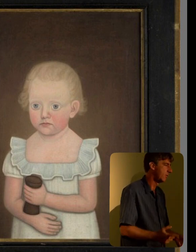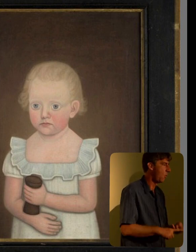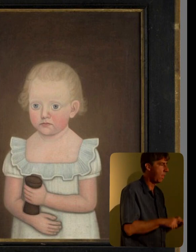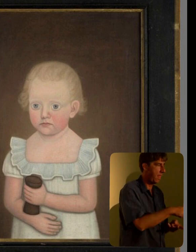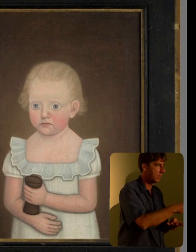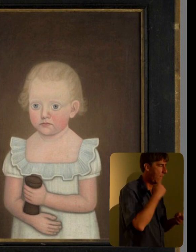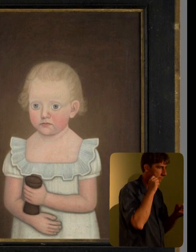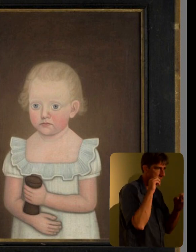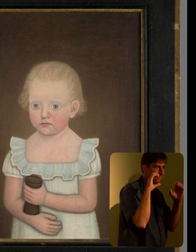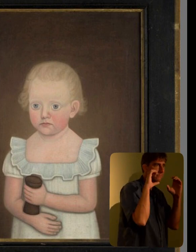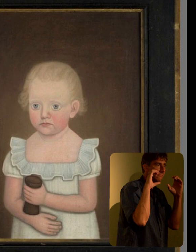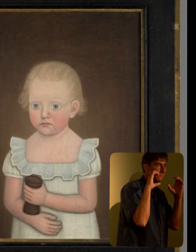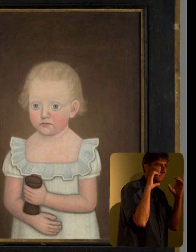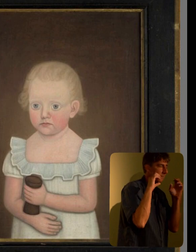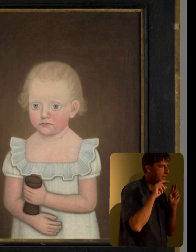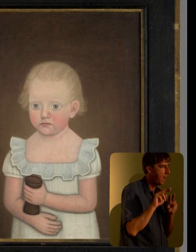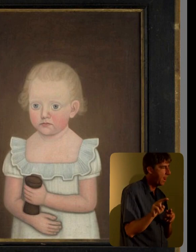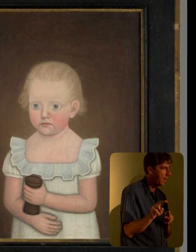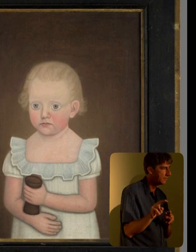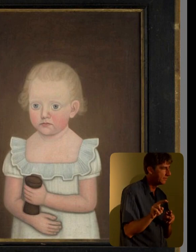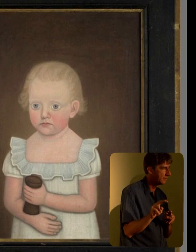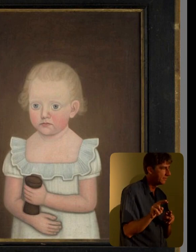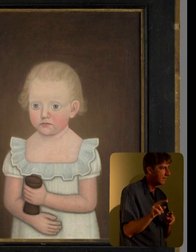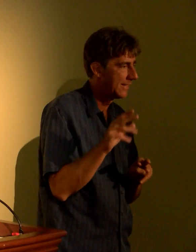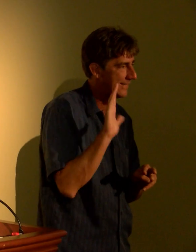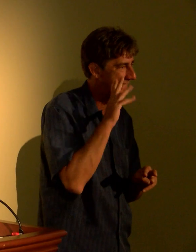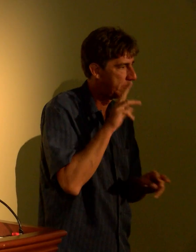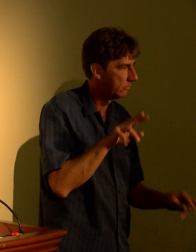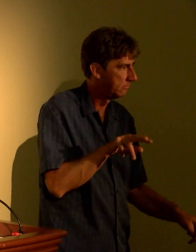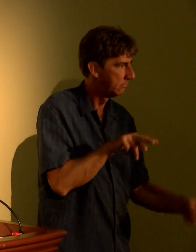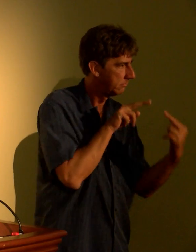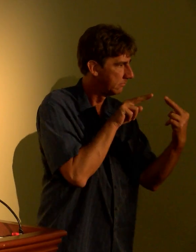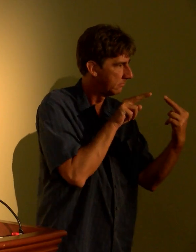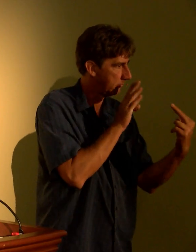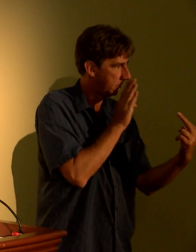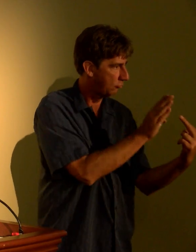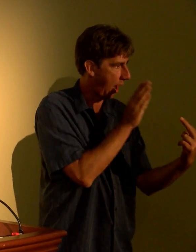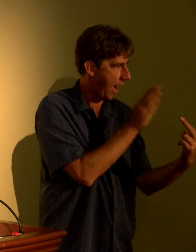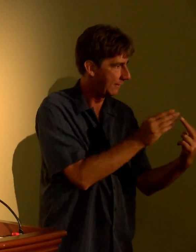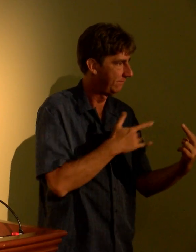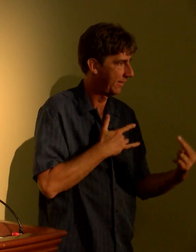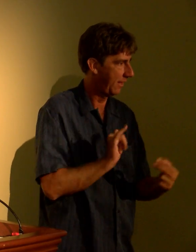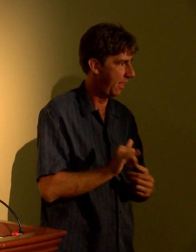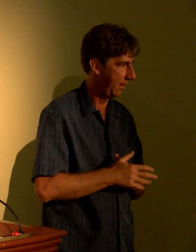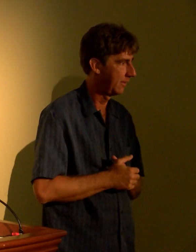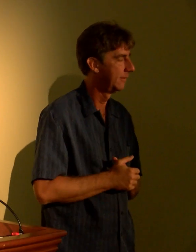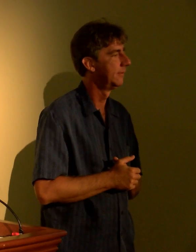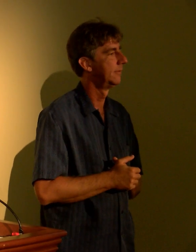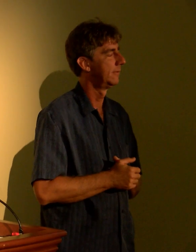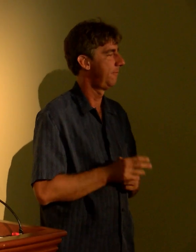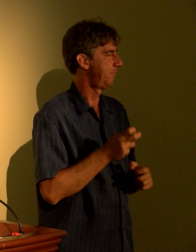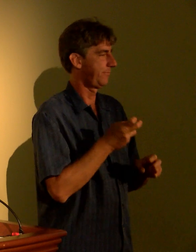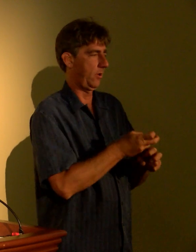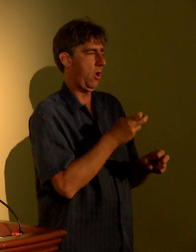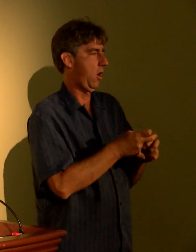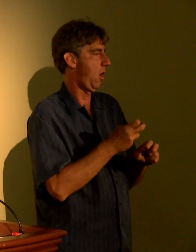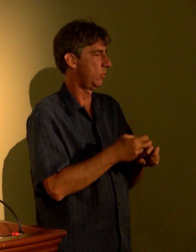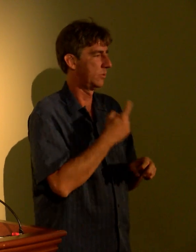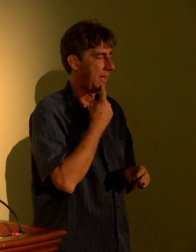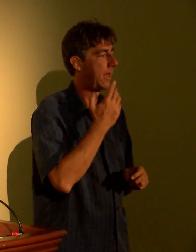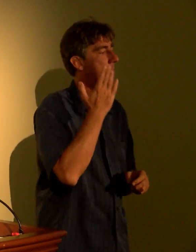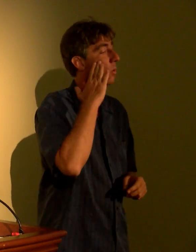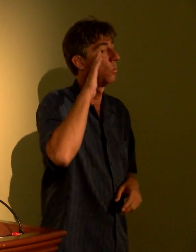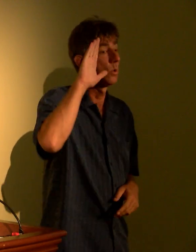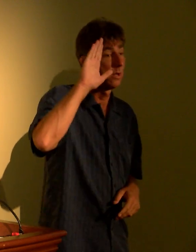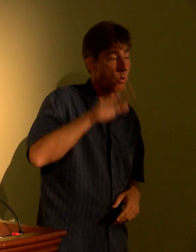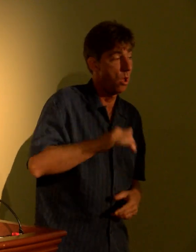just seems to engage you directly? It's hard to say, but we know that the artist of